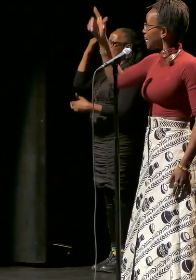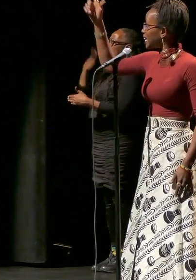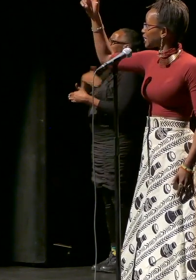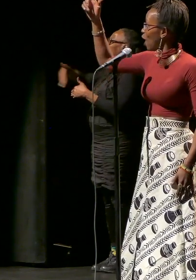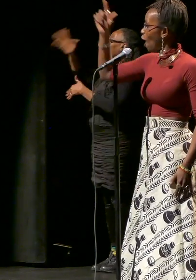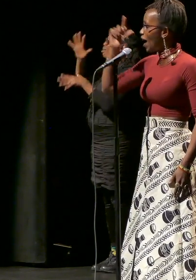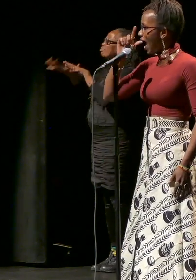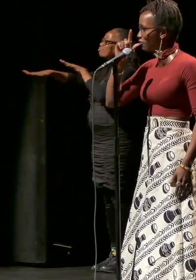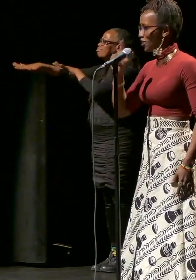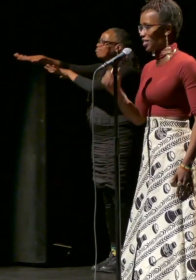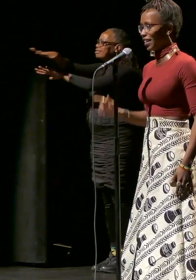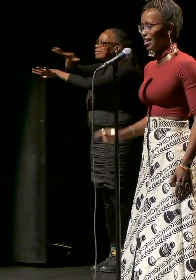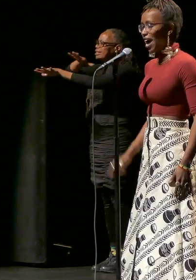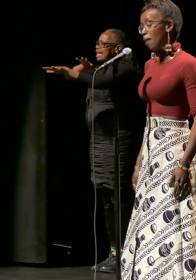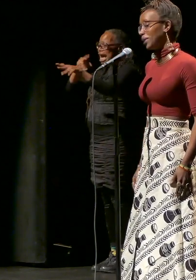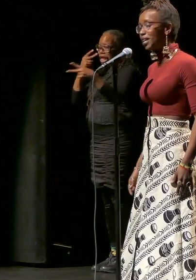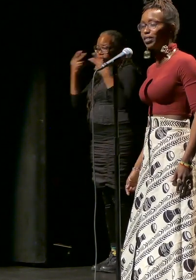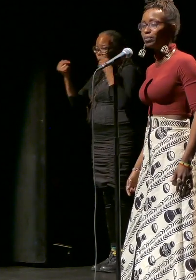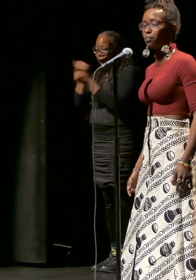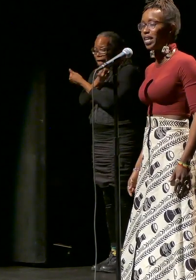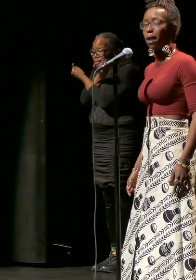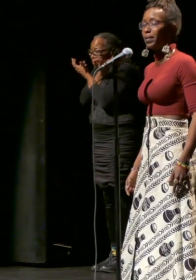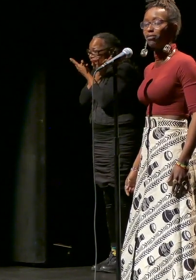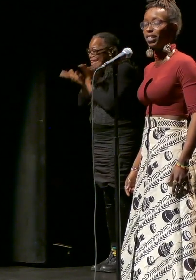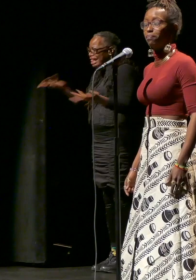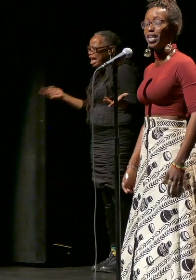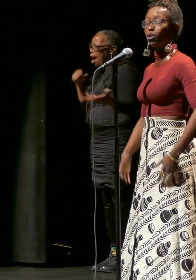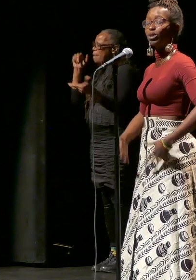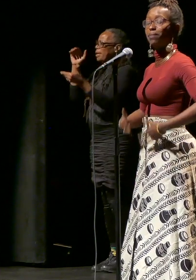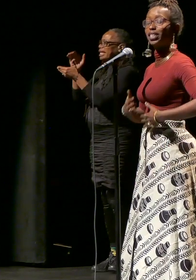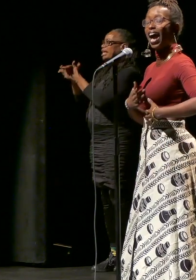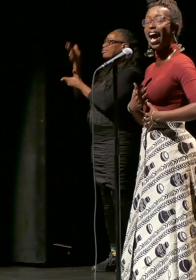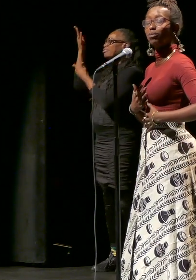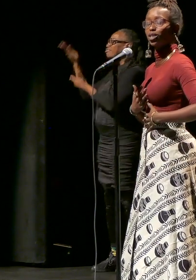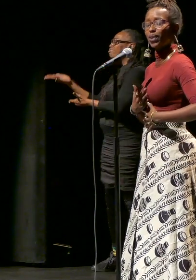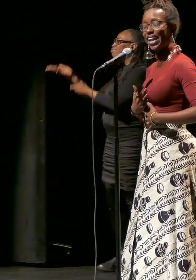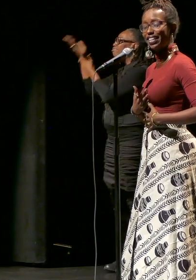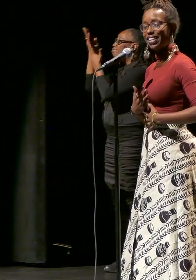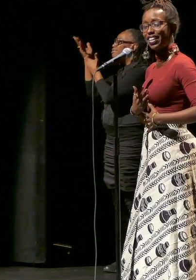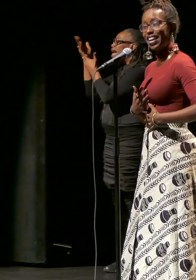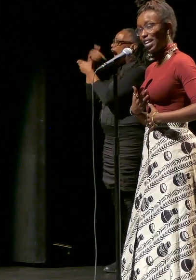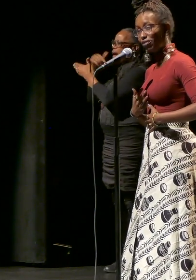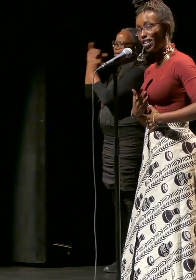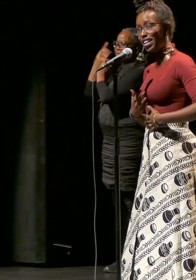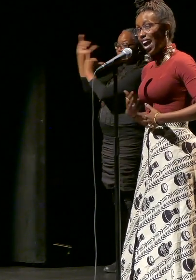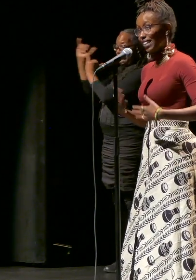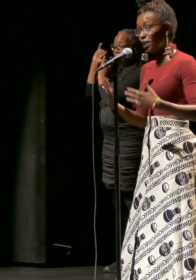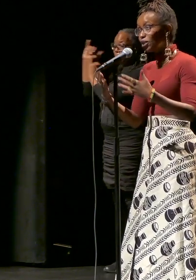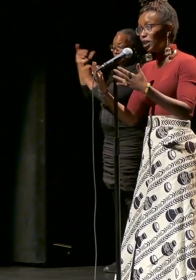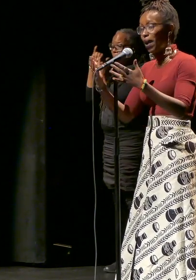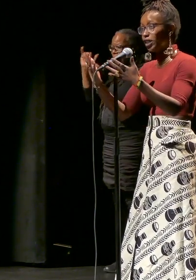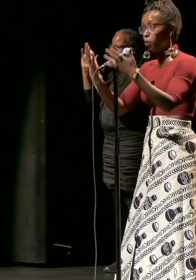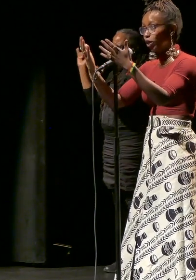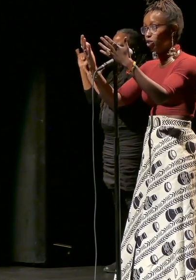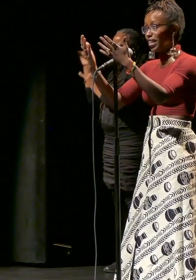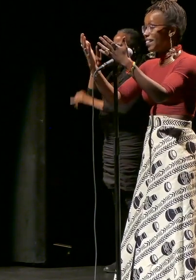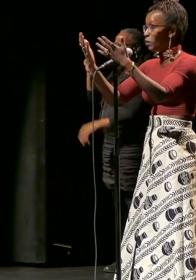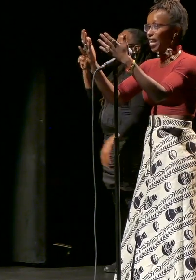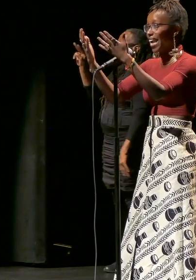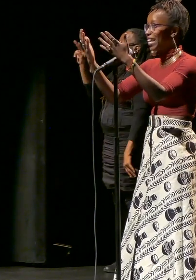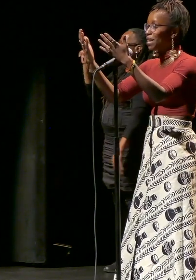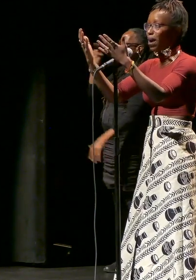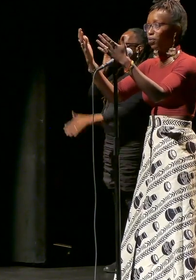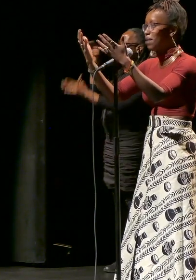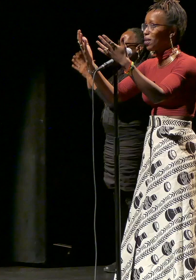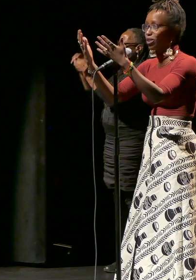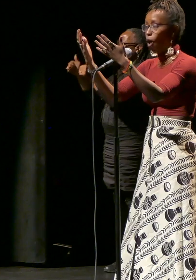everywhere, that he saw everything. I believed him to be a benevolent being whose image I was created in, even as I looked up at his portrait that